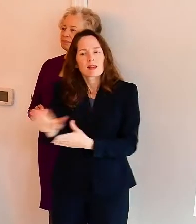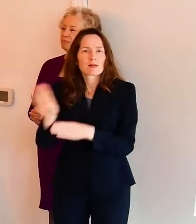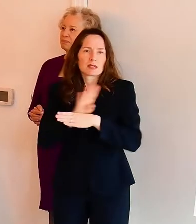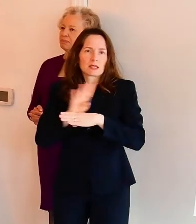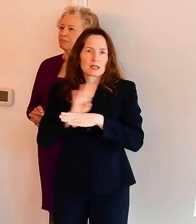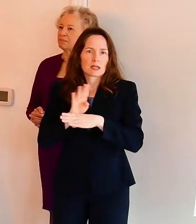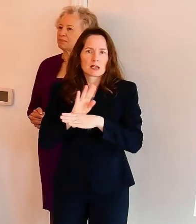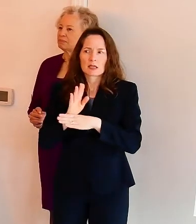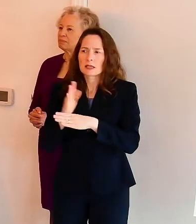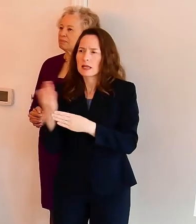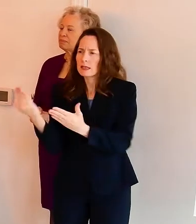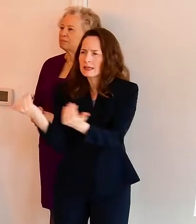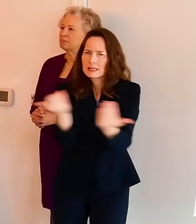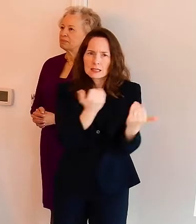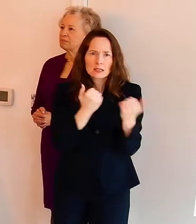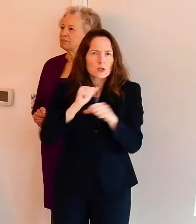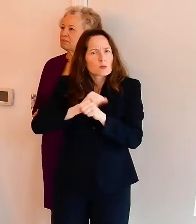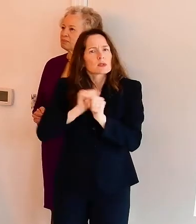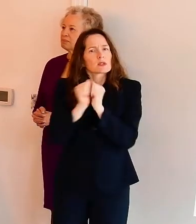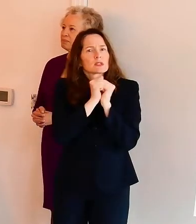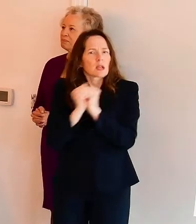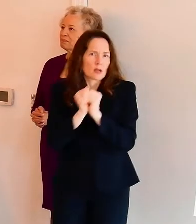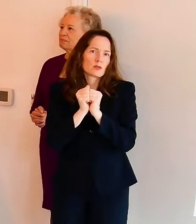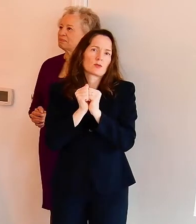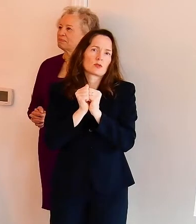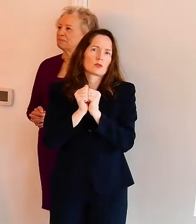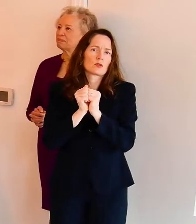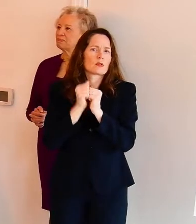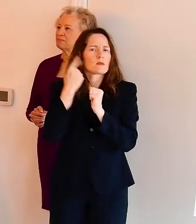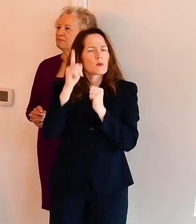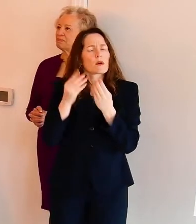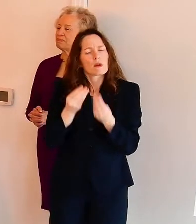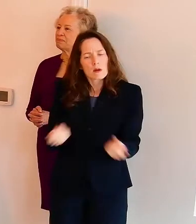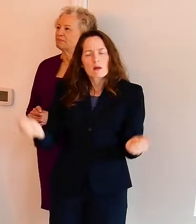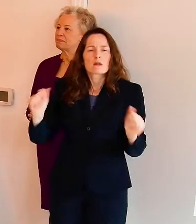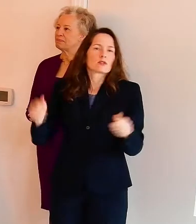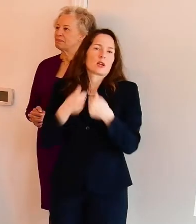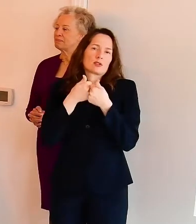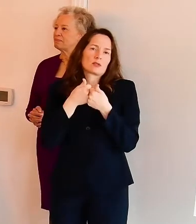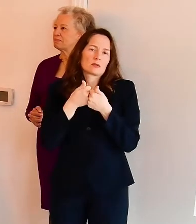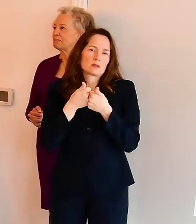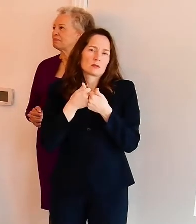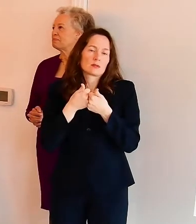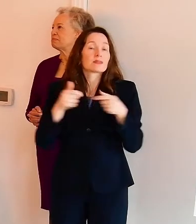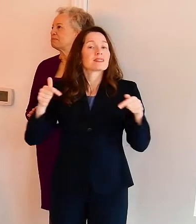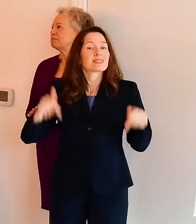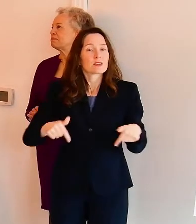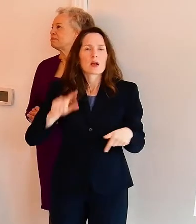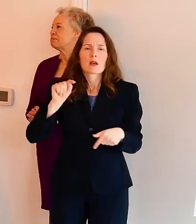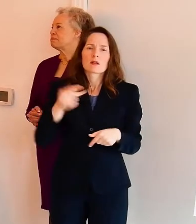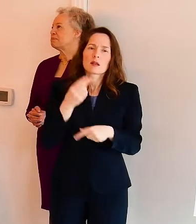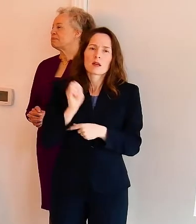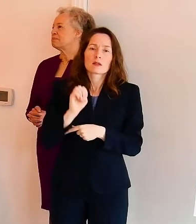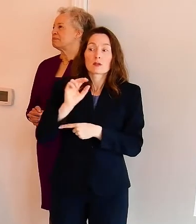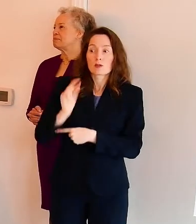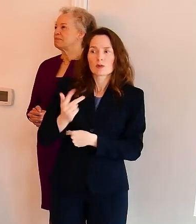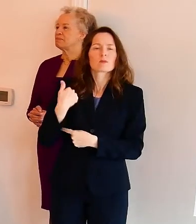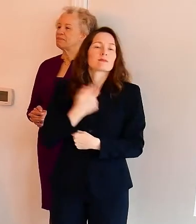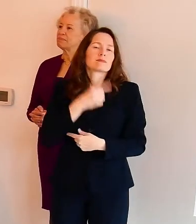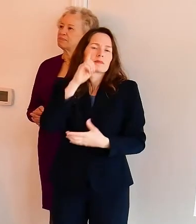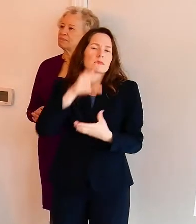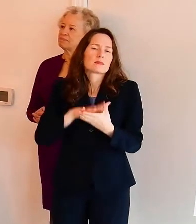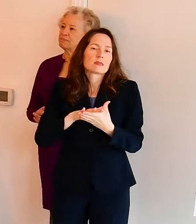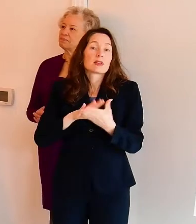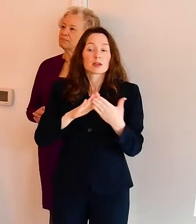work through those systemic challenges together as a collective. At the Third, we believe that community is the